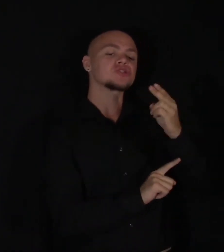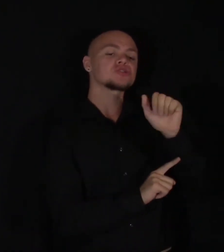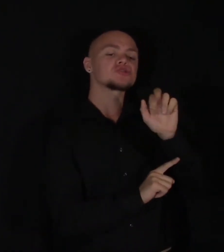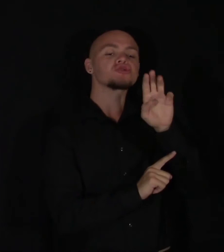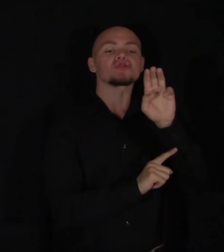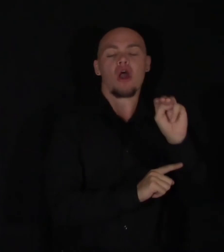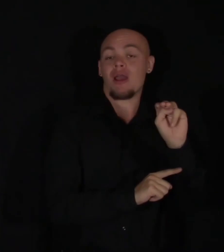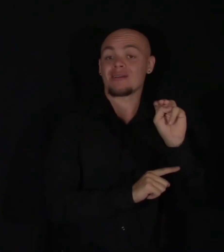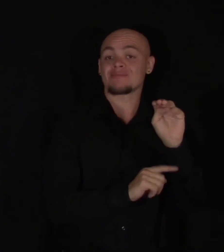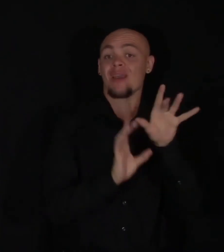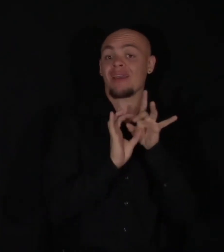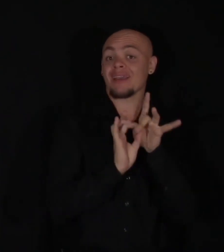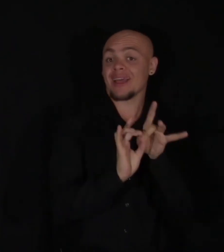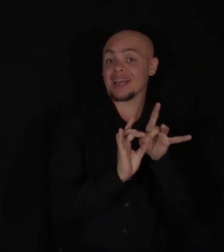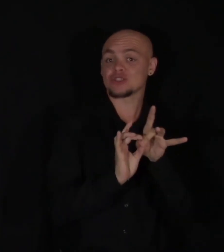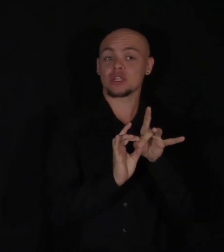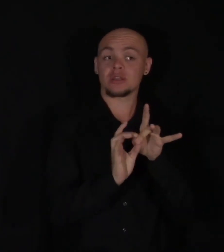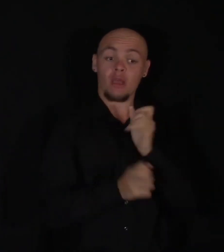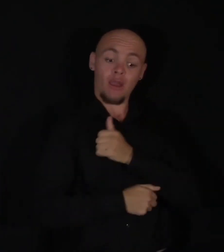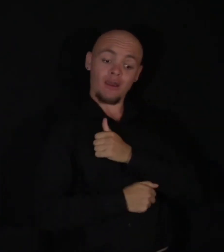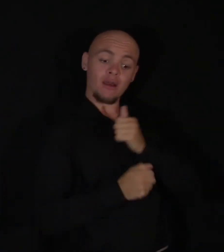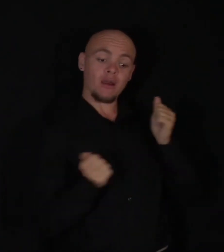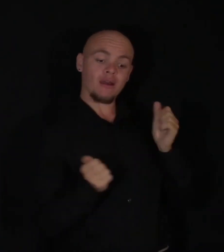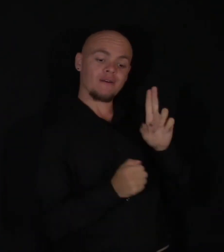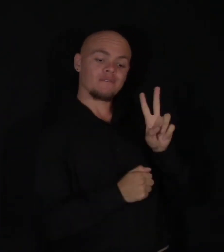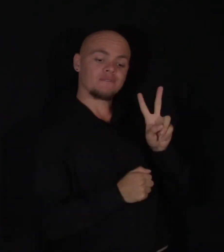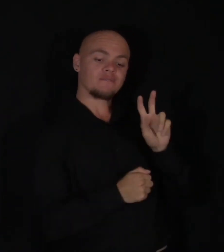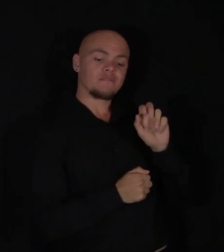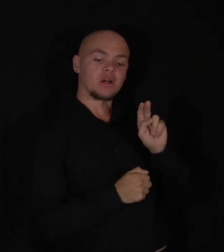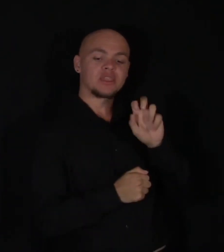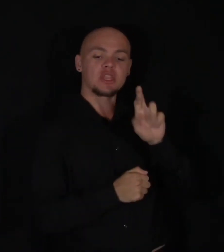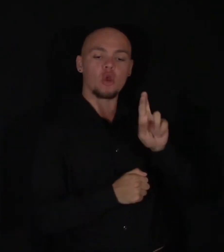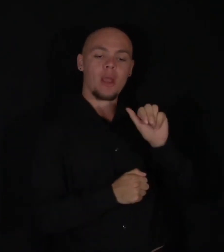connection, vulnerability, pride,